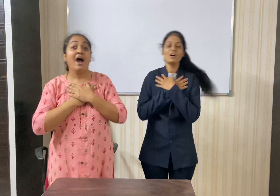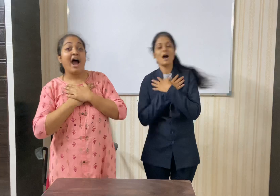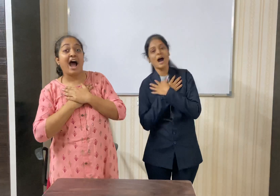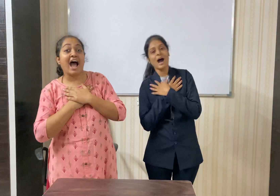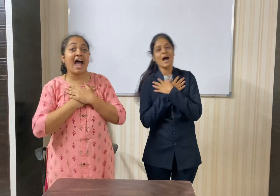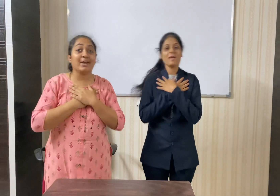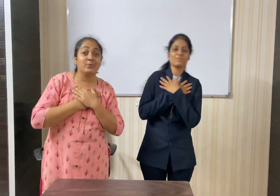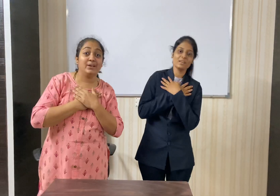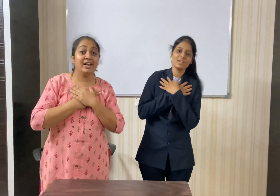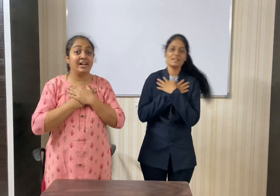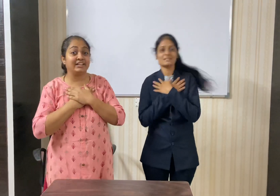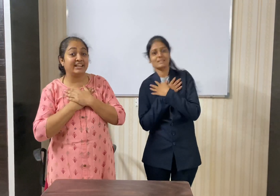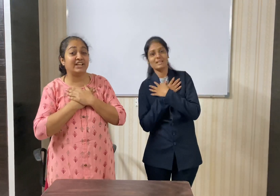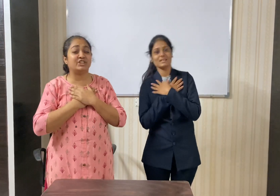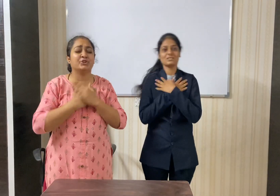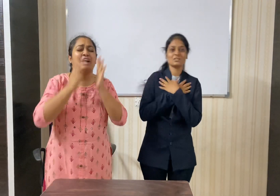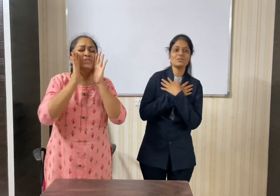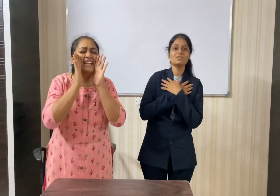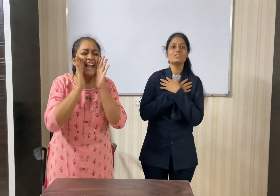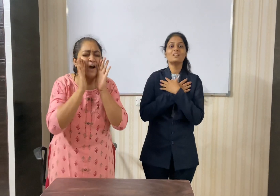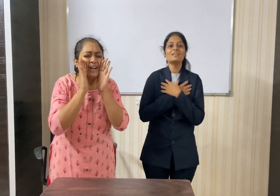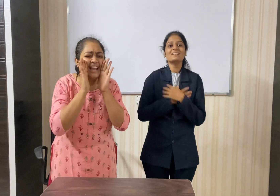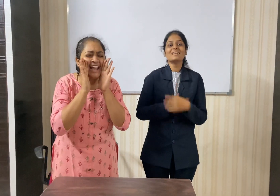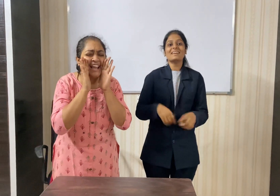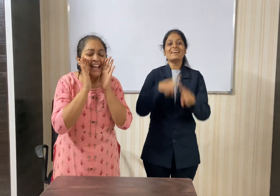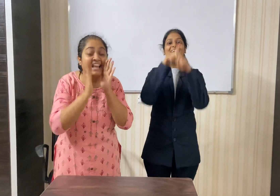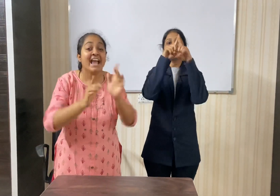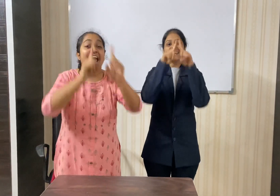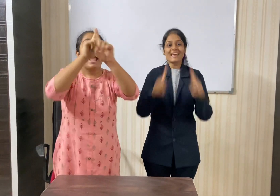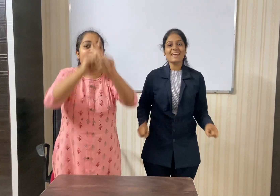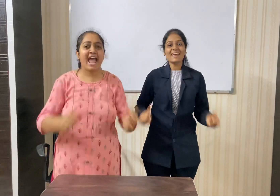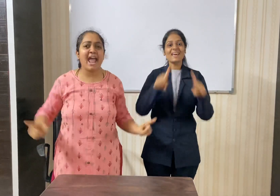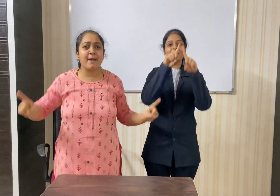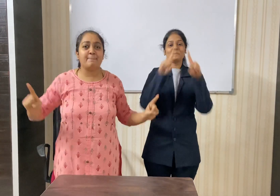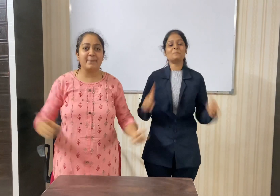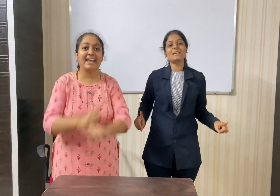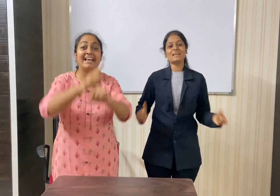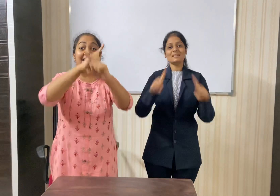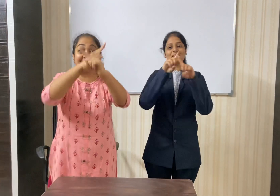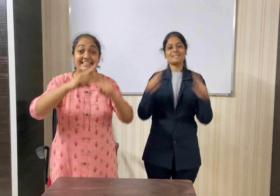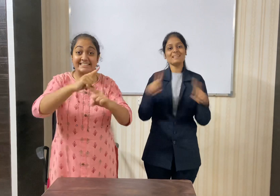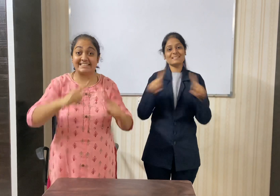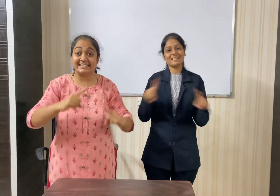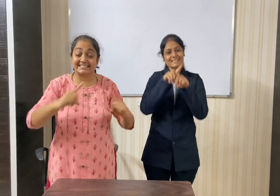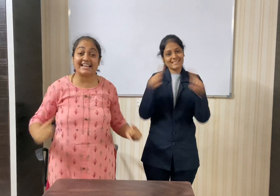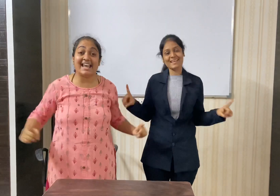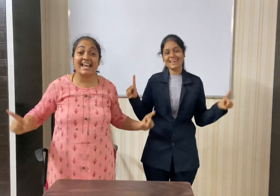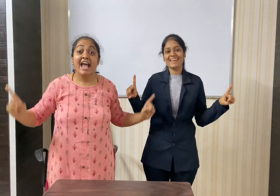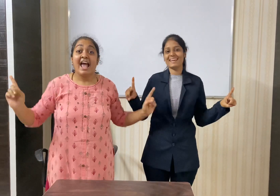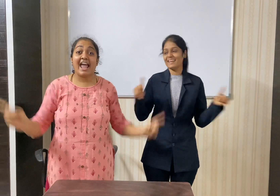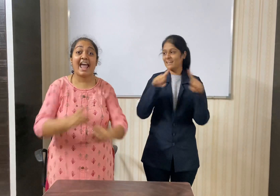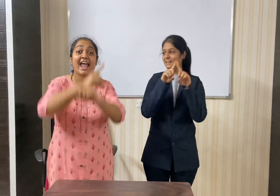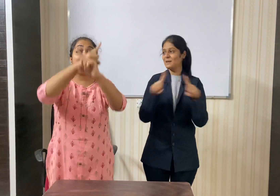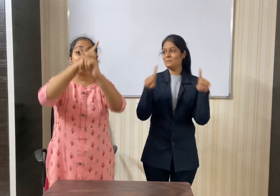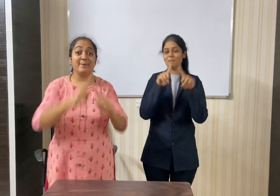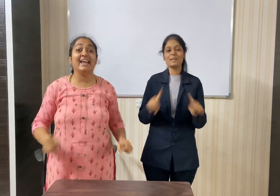I will teach you So say loudly A B C C C A B